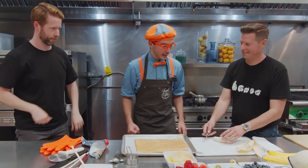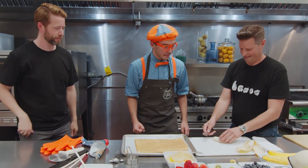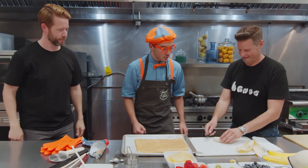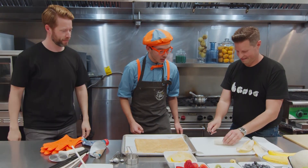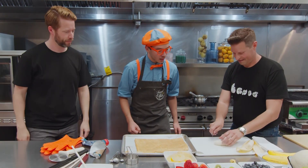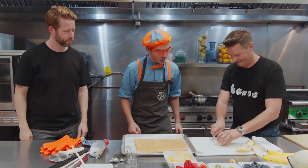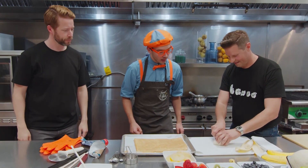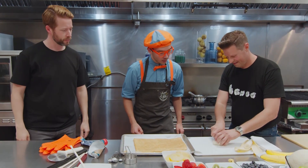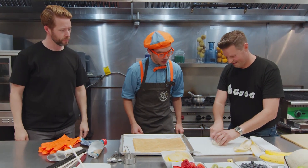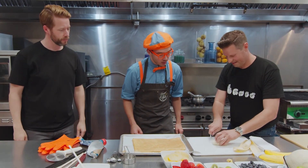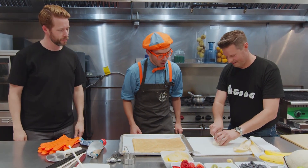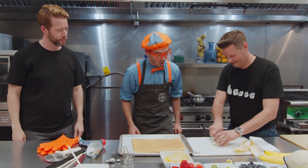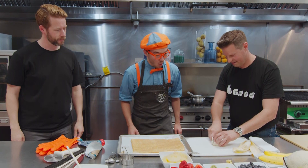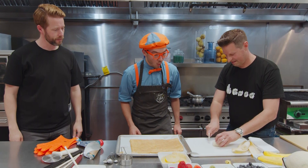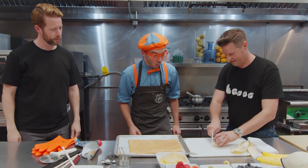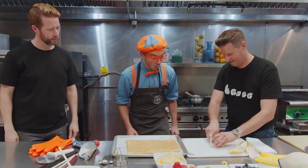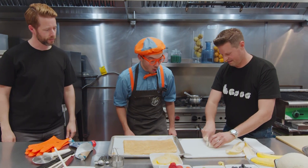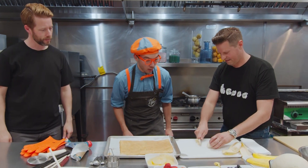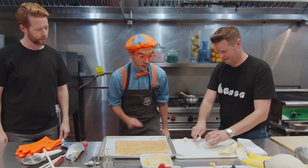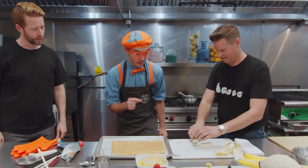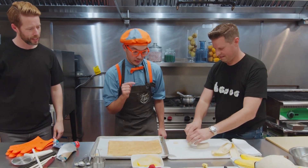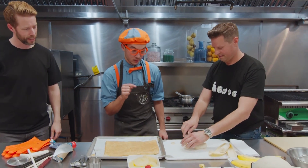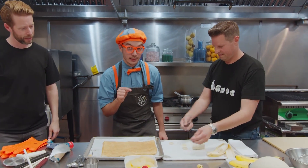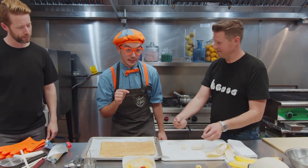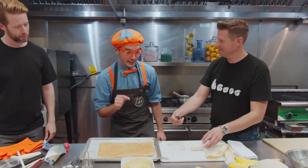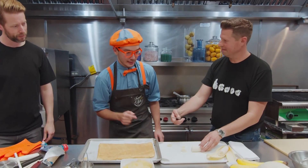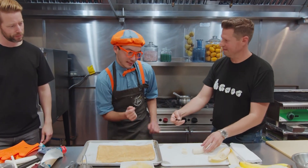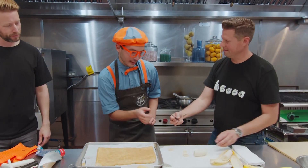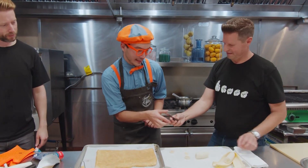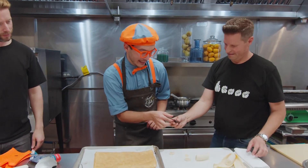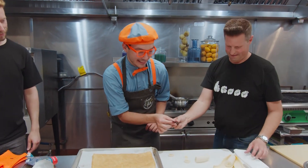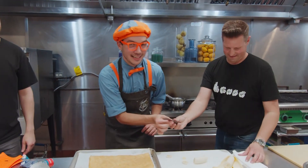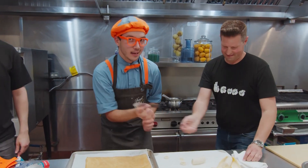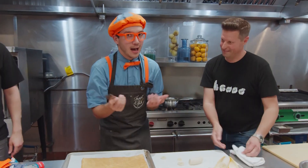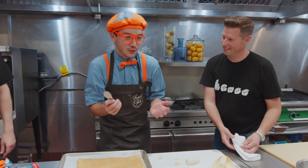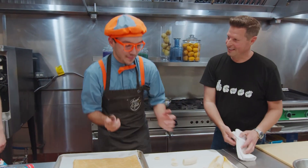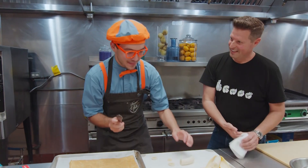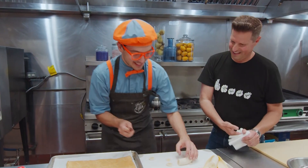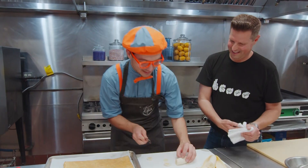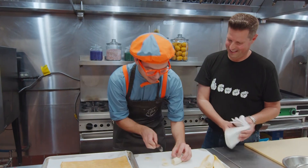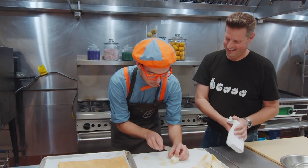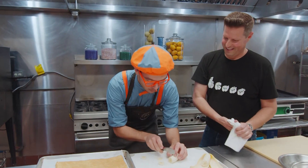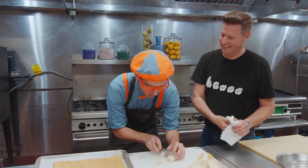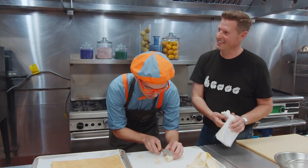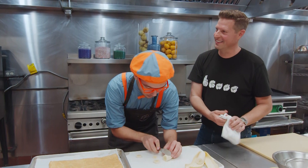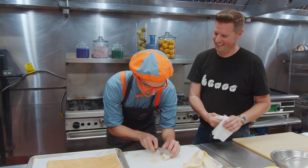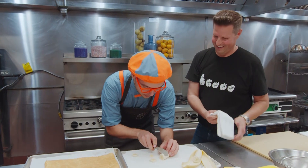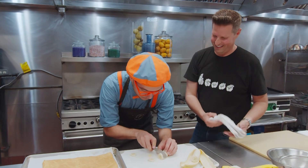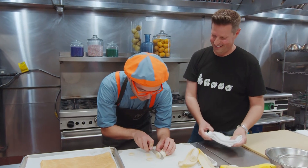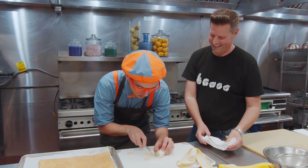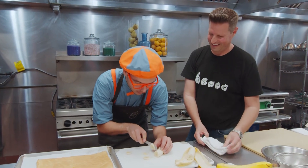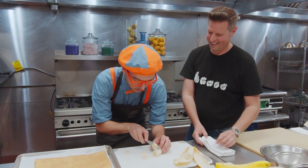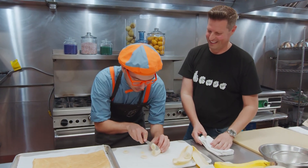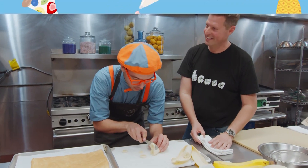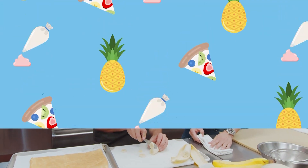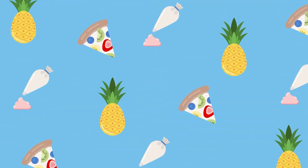Okay. Here we go. Whoa! Really good at cutting. I'll try my best, too. Here we go!